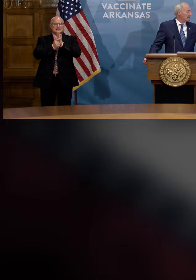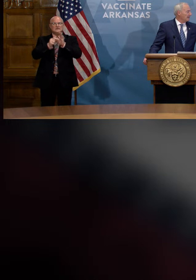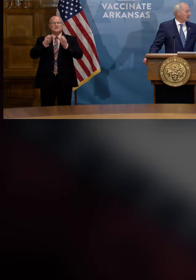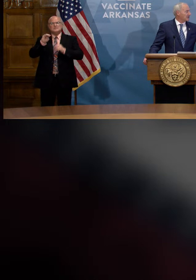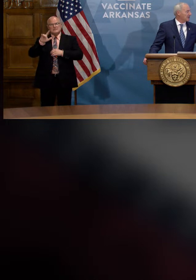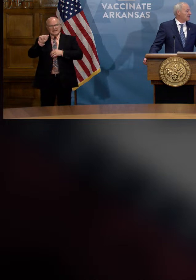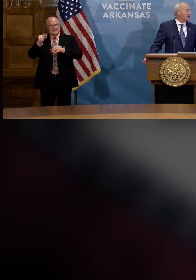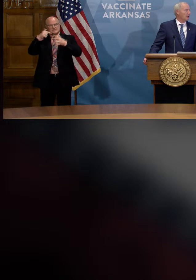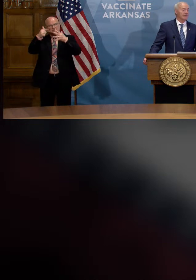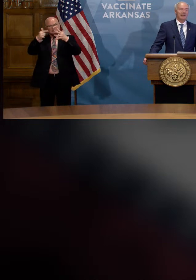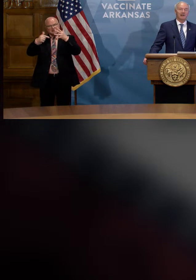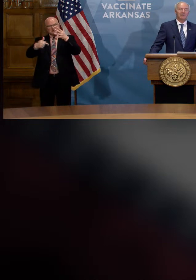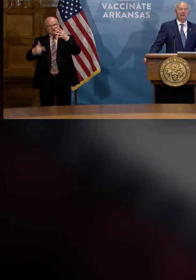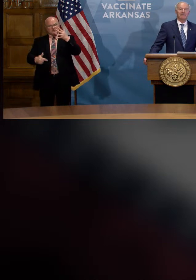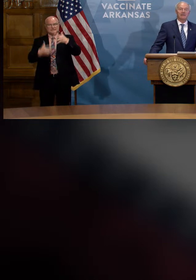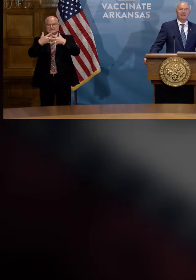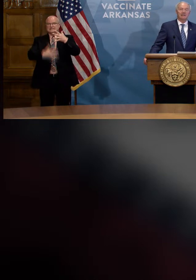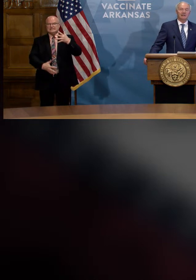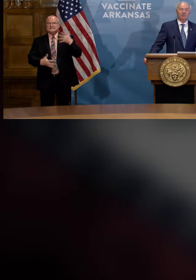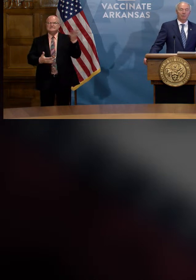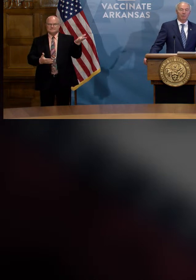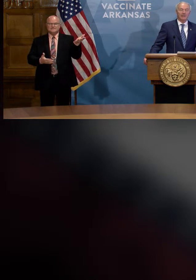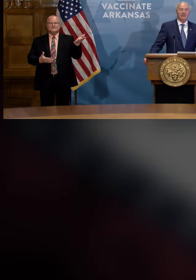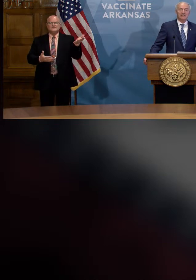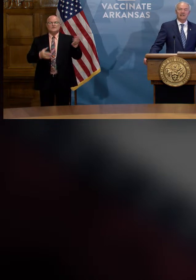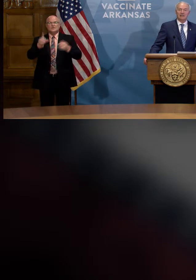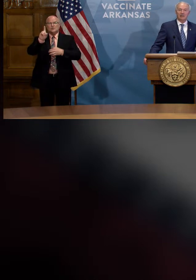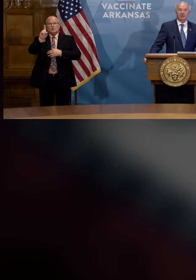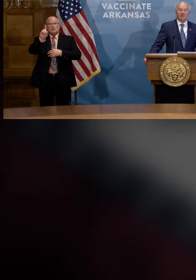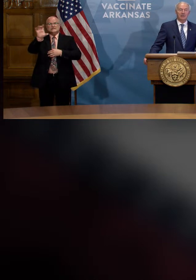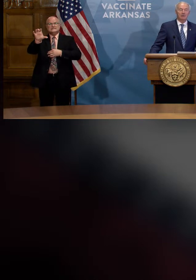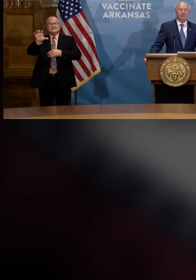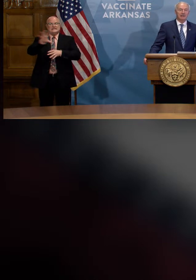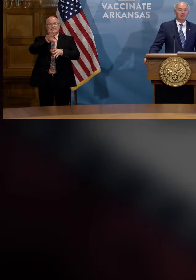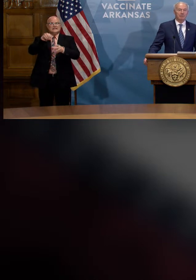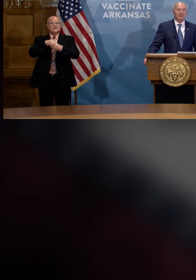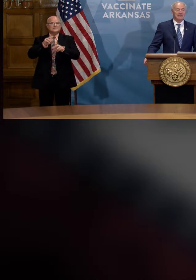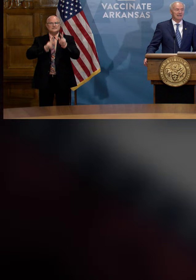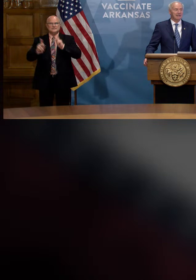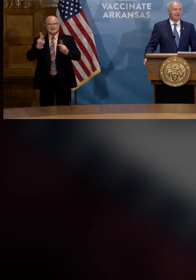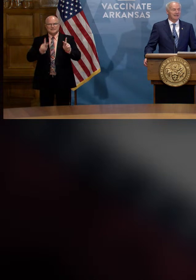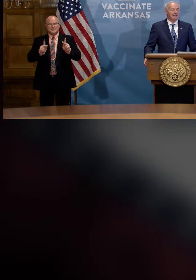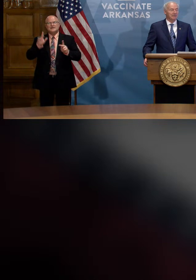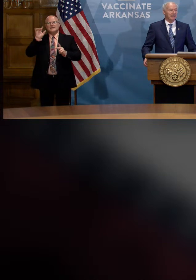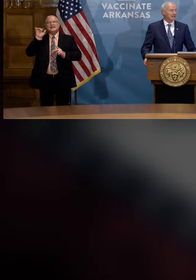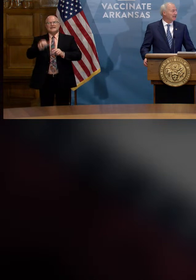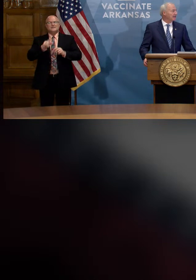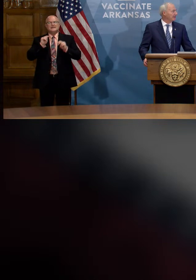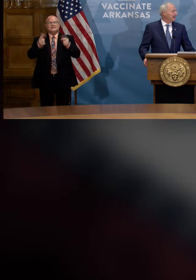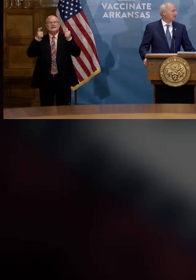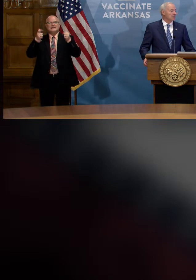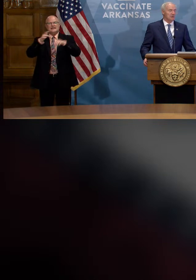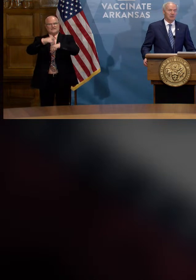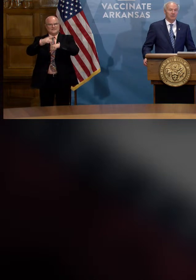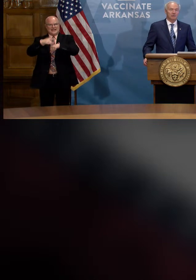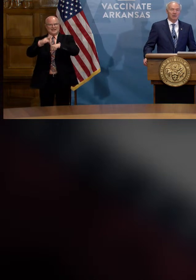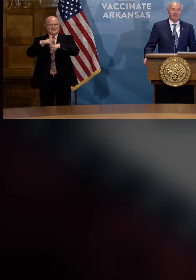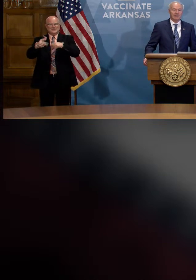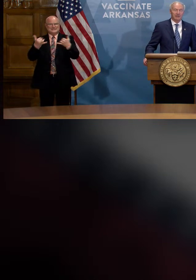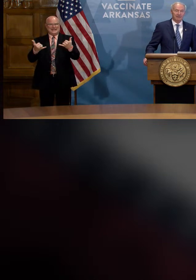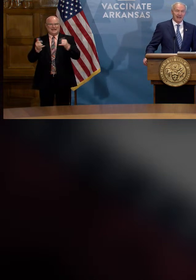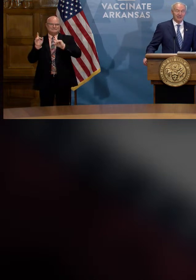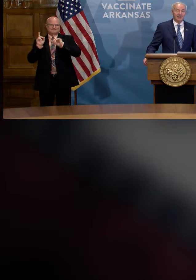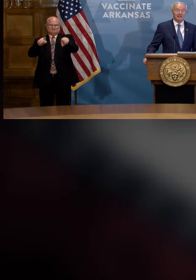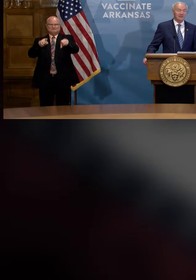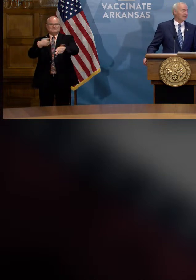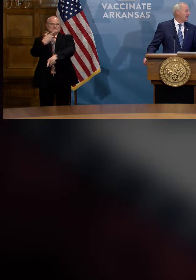etc. that's listed on there. The 1C includes those. They will be immediately available to go